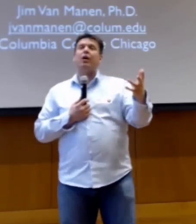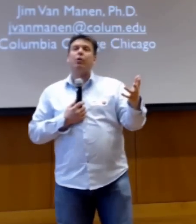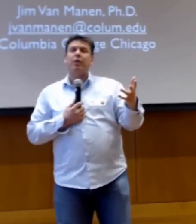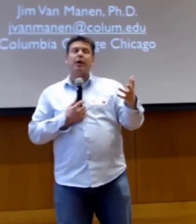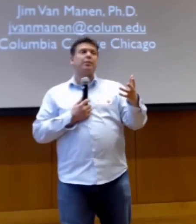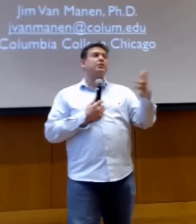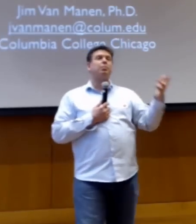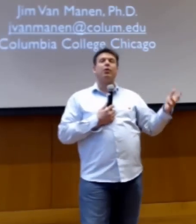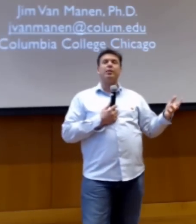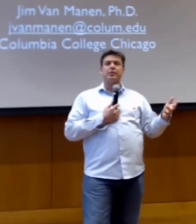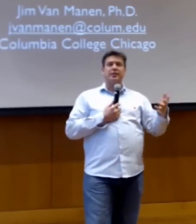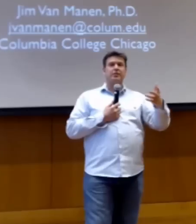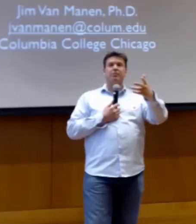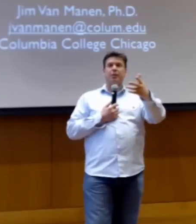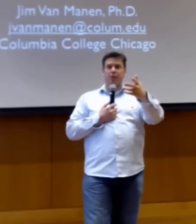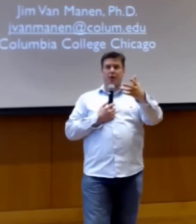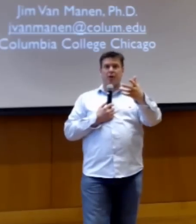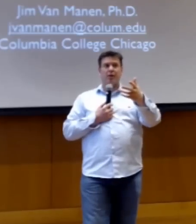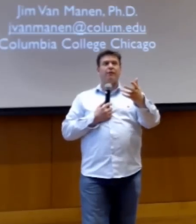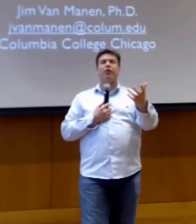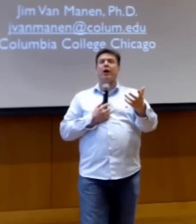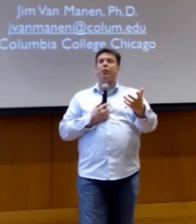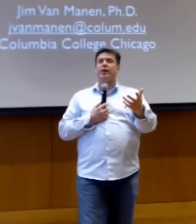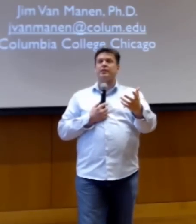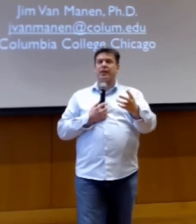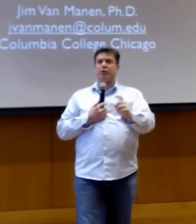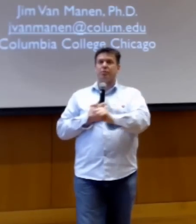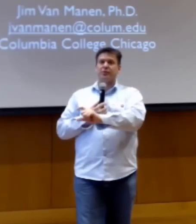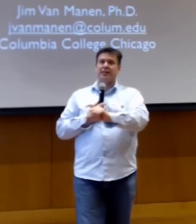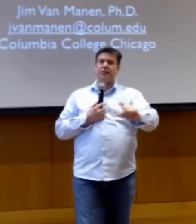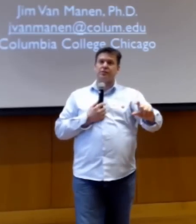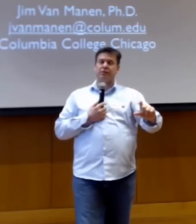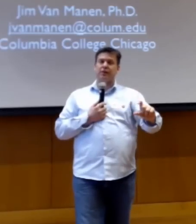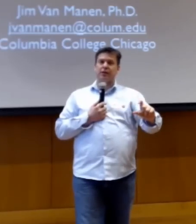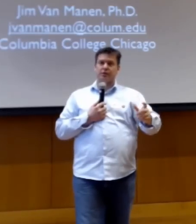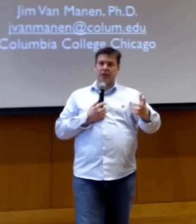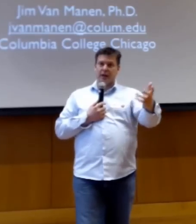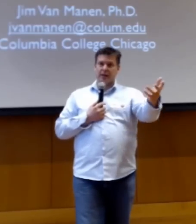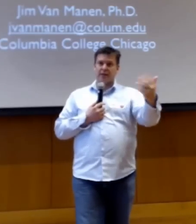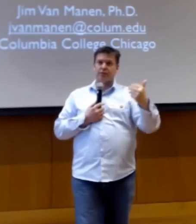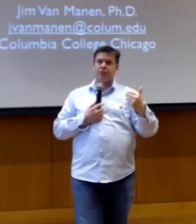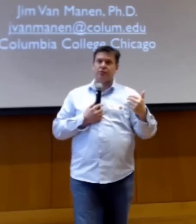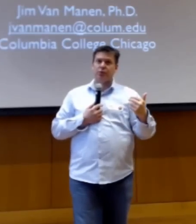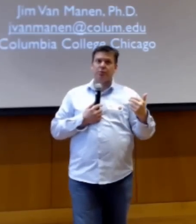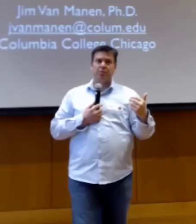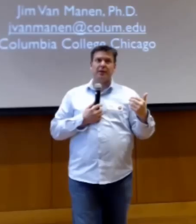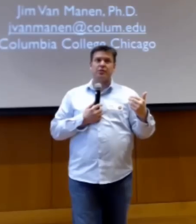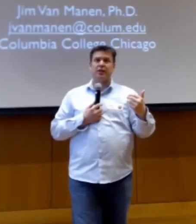Now, PhD programs that teach deaf people are figuring out ways that you can put citations on videos and letting students do PhD